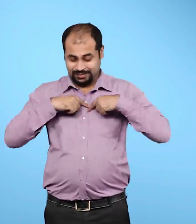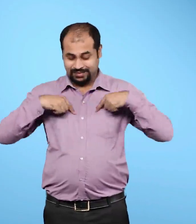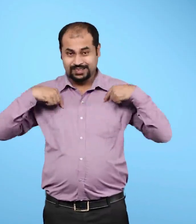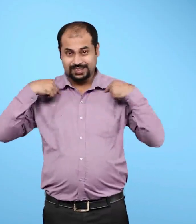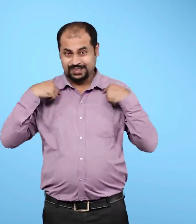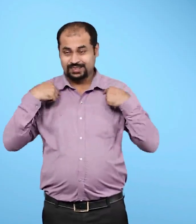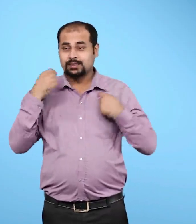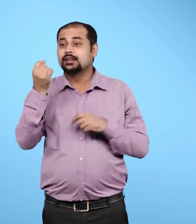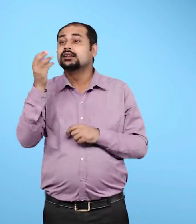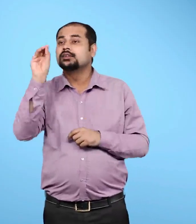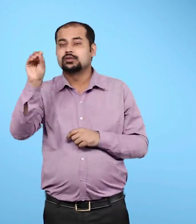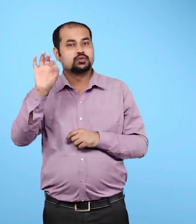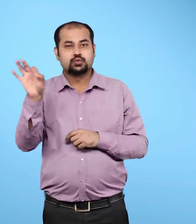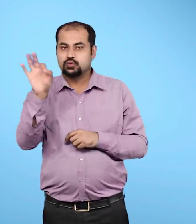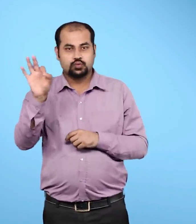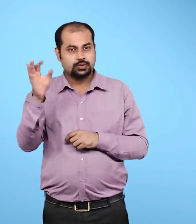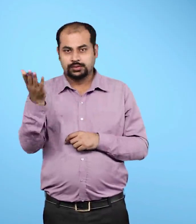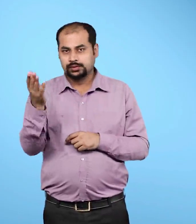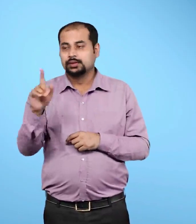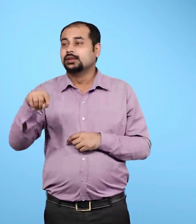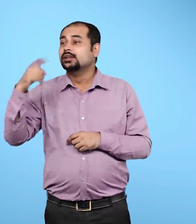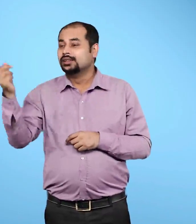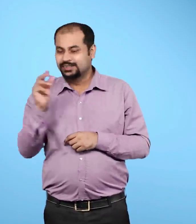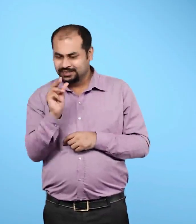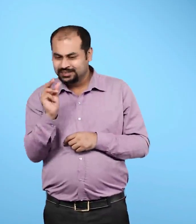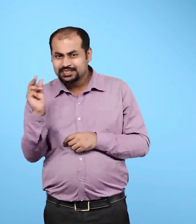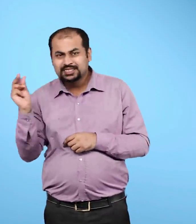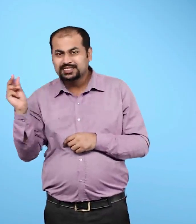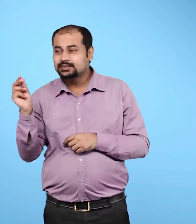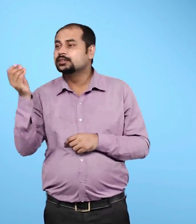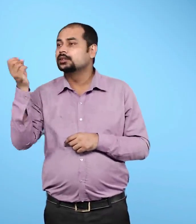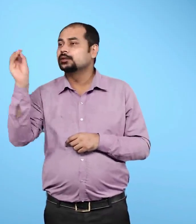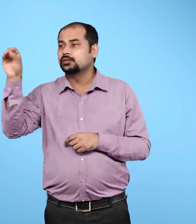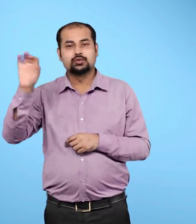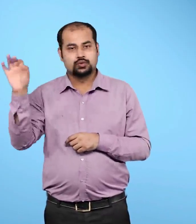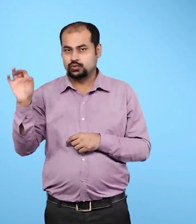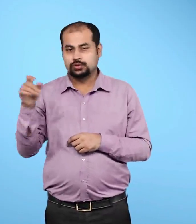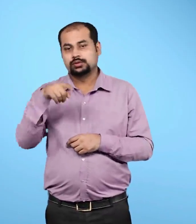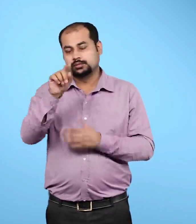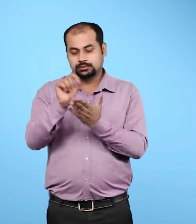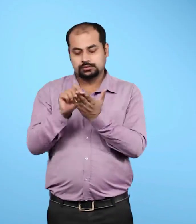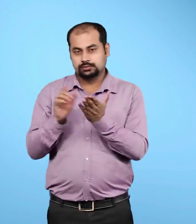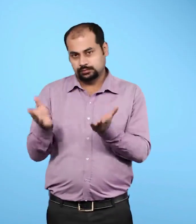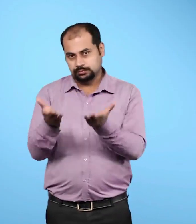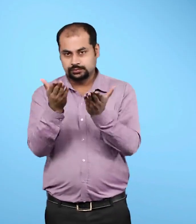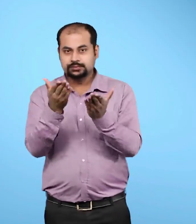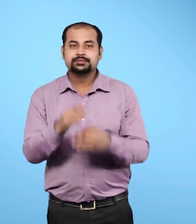Column 3, necklace of 10 beads, dash. Column 4, loose beads,